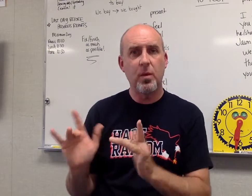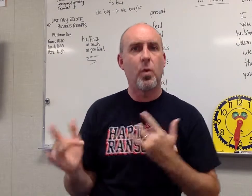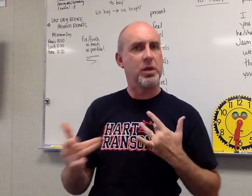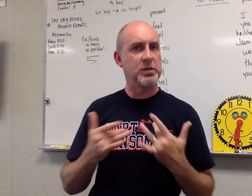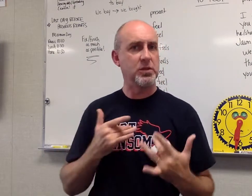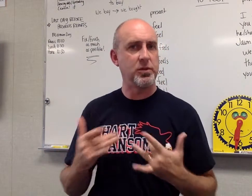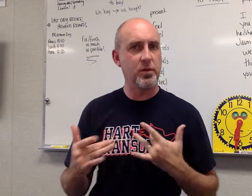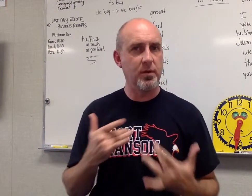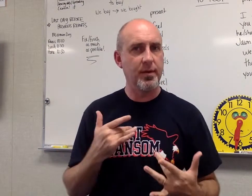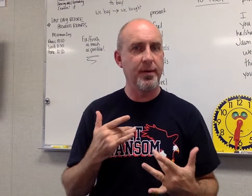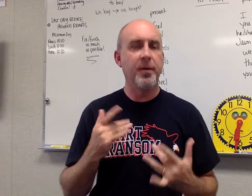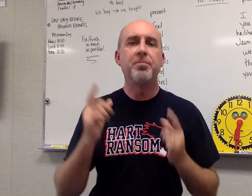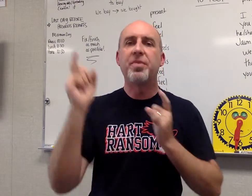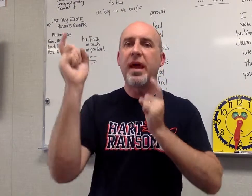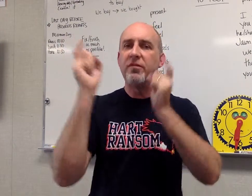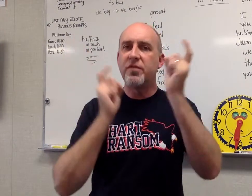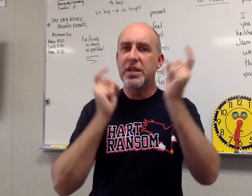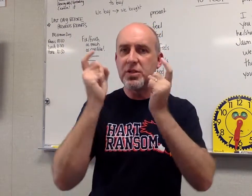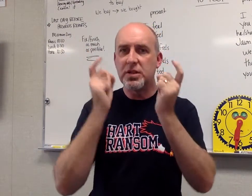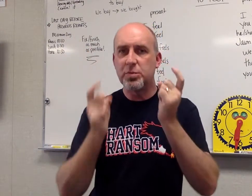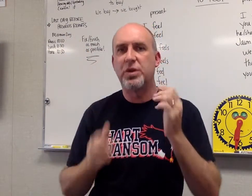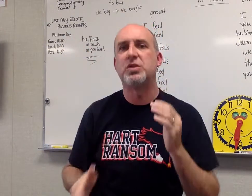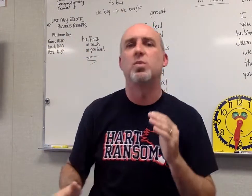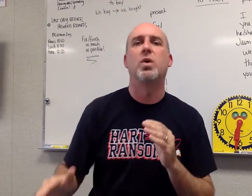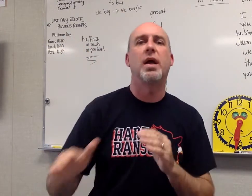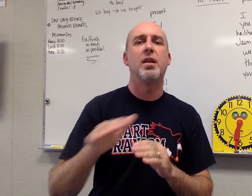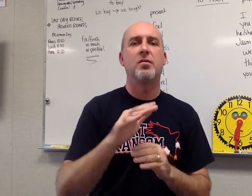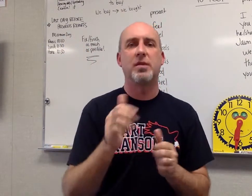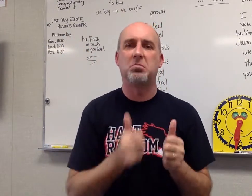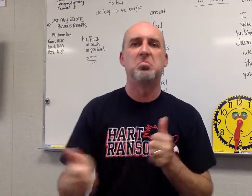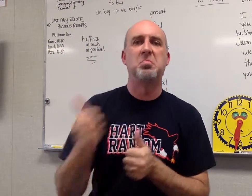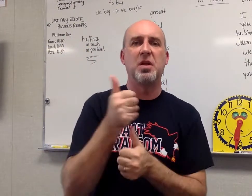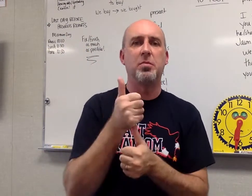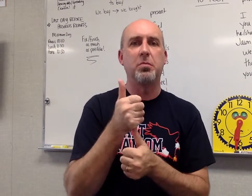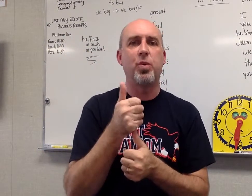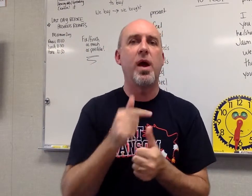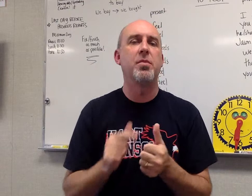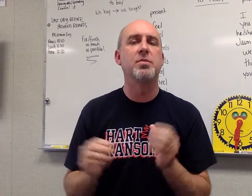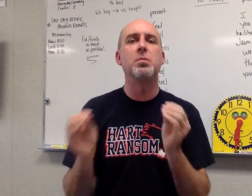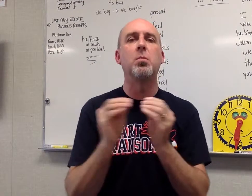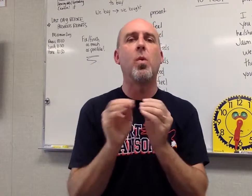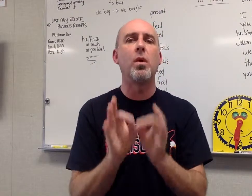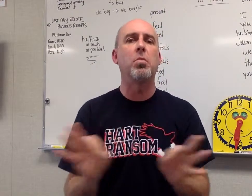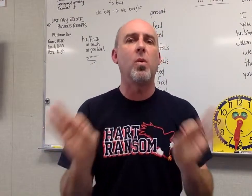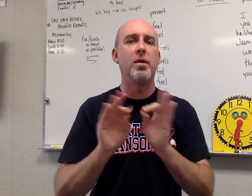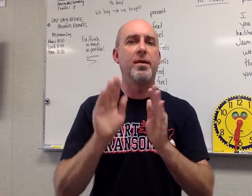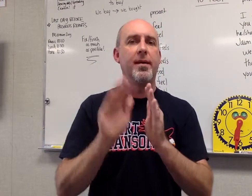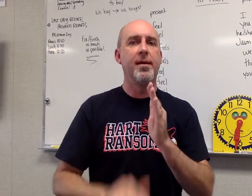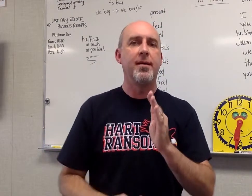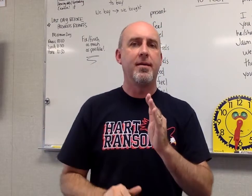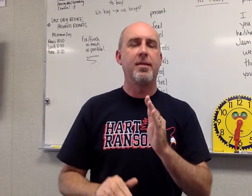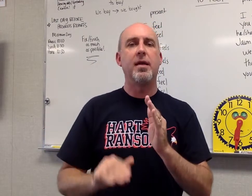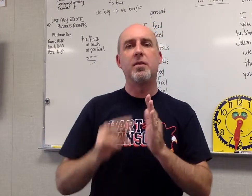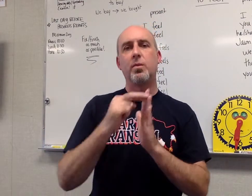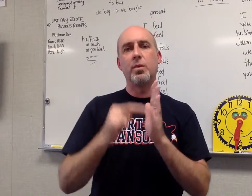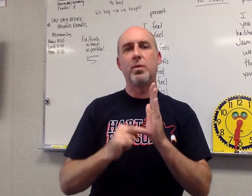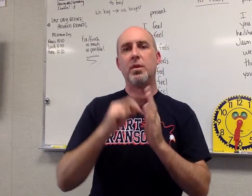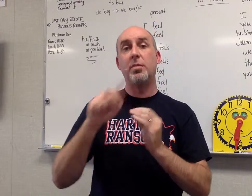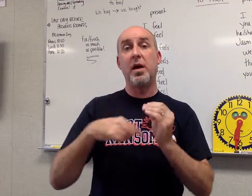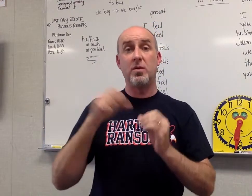or concern, that facial expression will it'll be primary. It's more important than the rule about